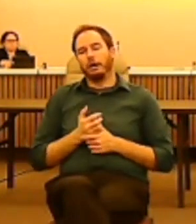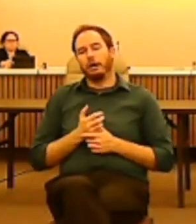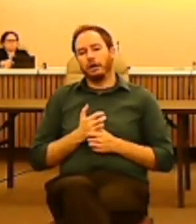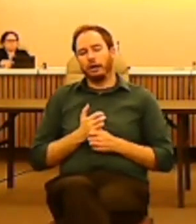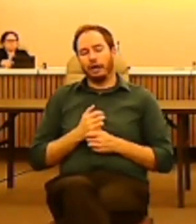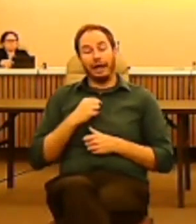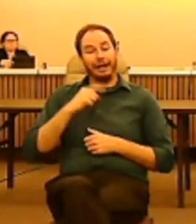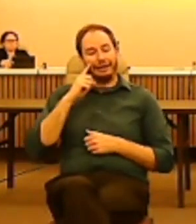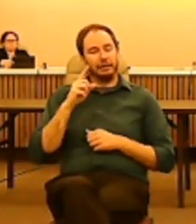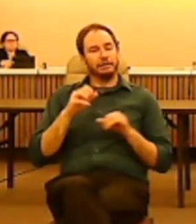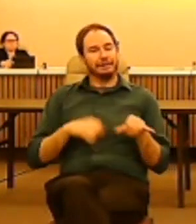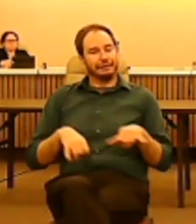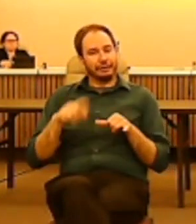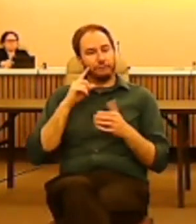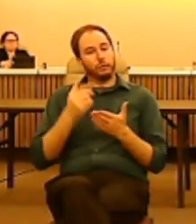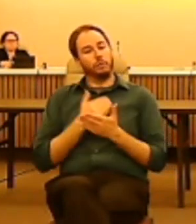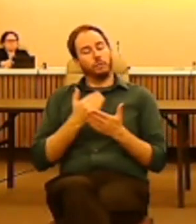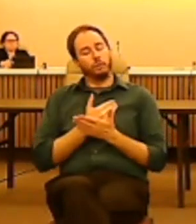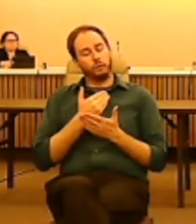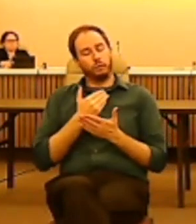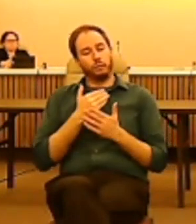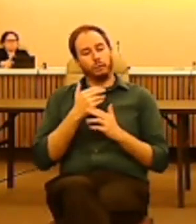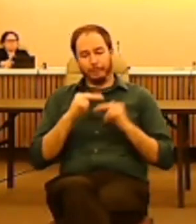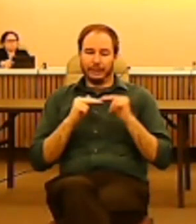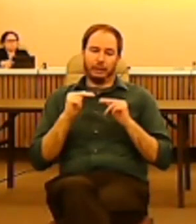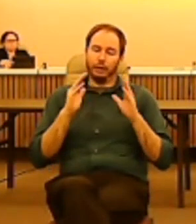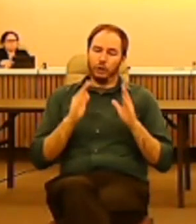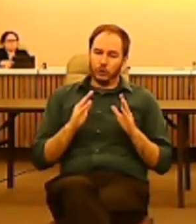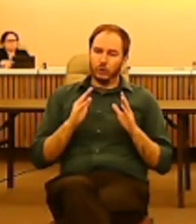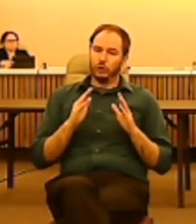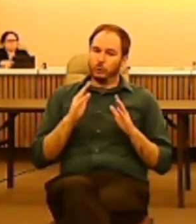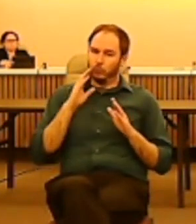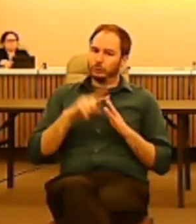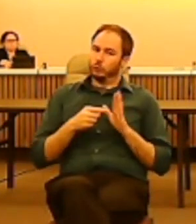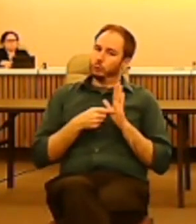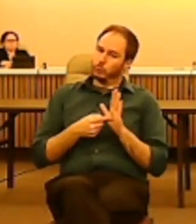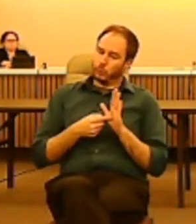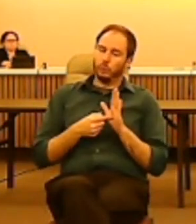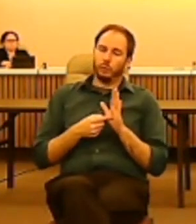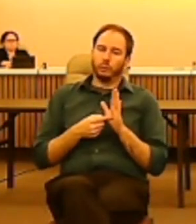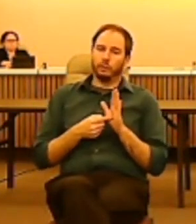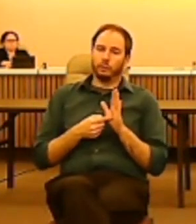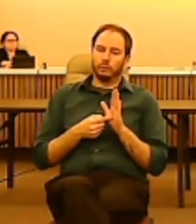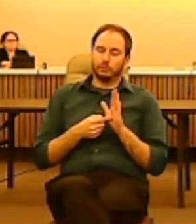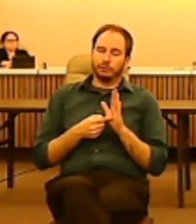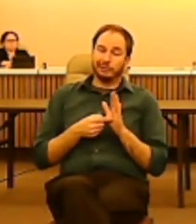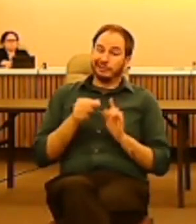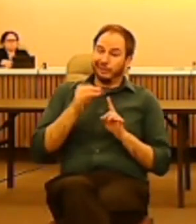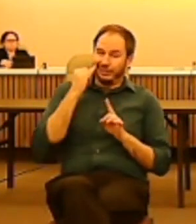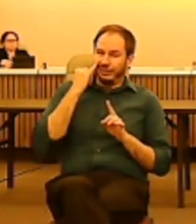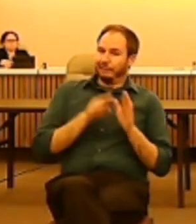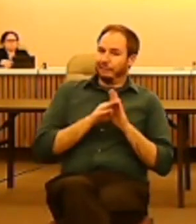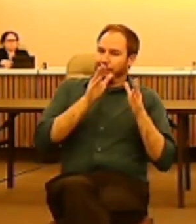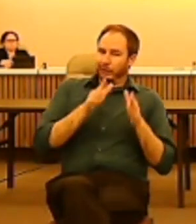think the standard that a builder of a new home is going to need to show, especially if it's a developer